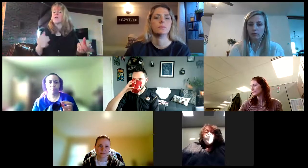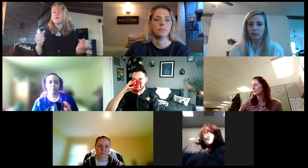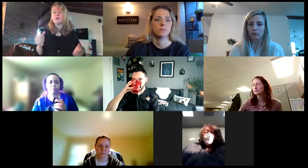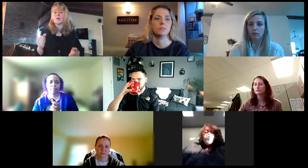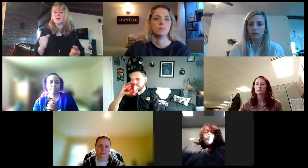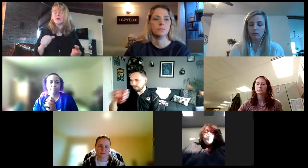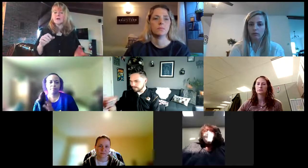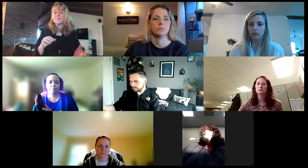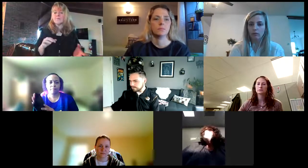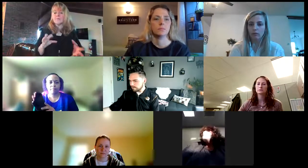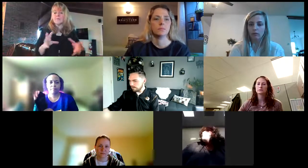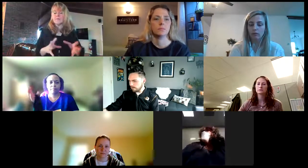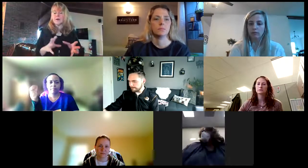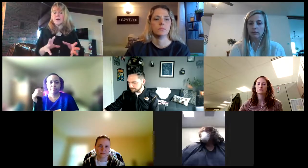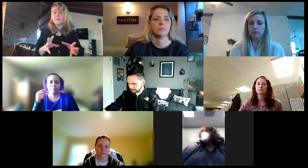July or